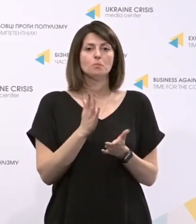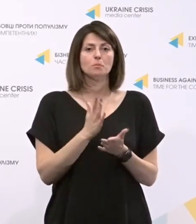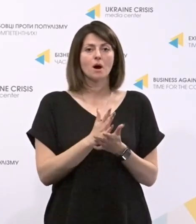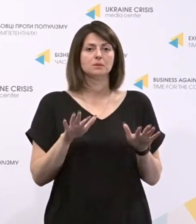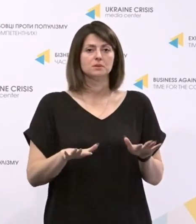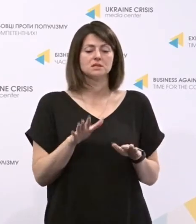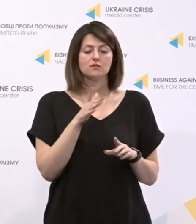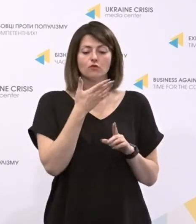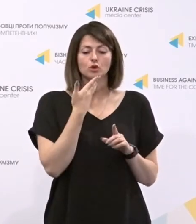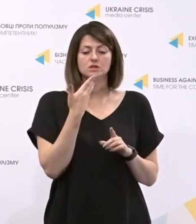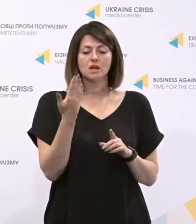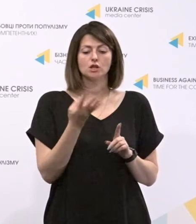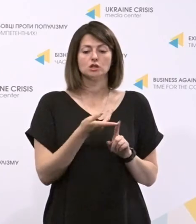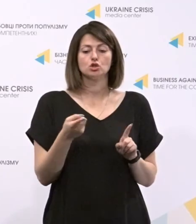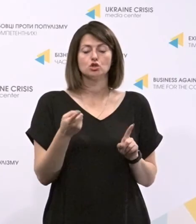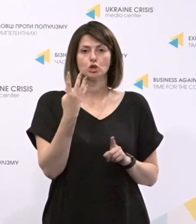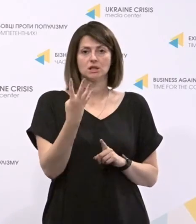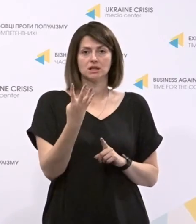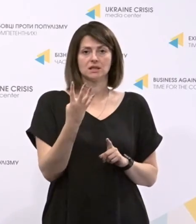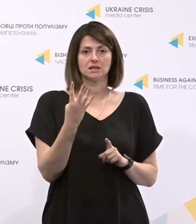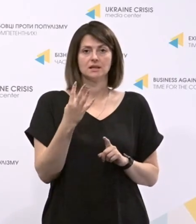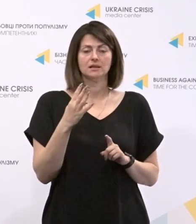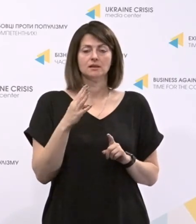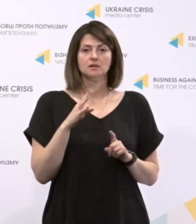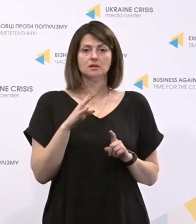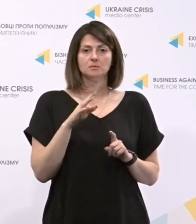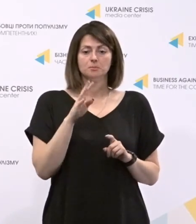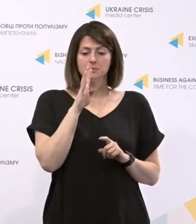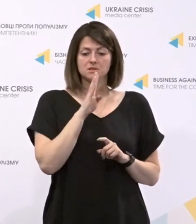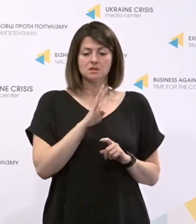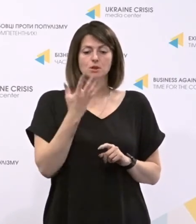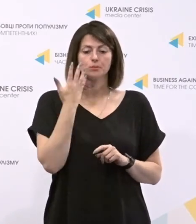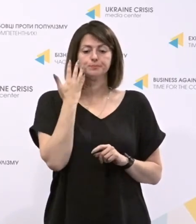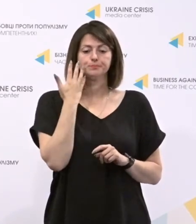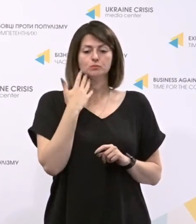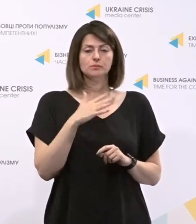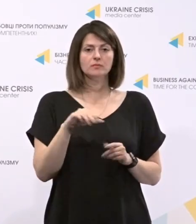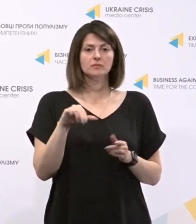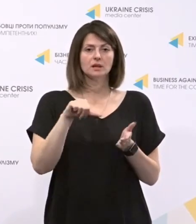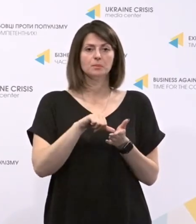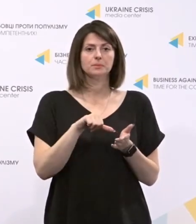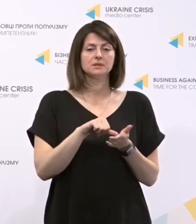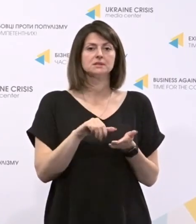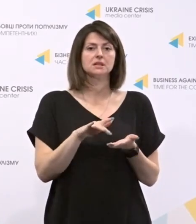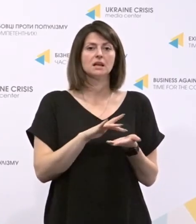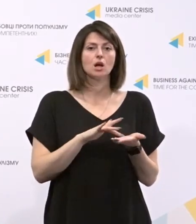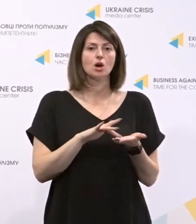settlements and their homes with all their possessions were burnt to the ground.